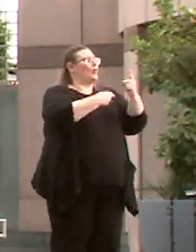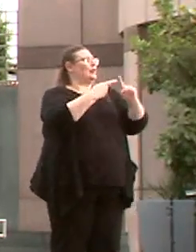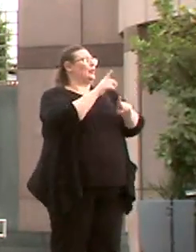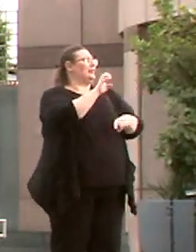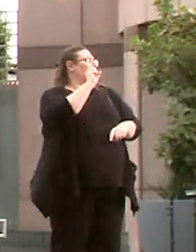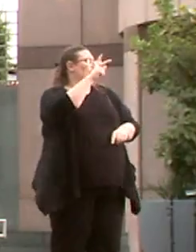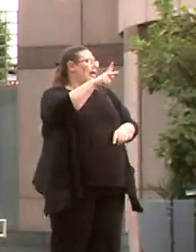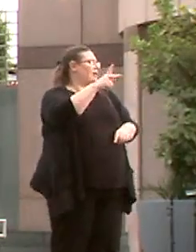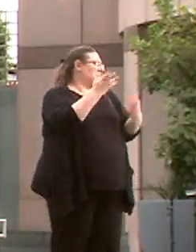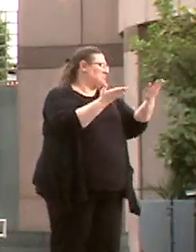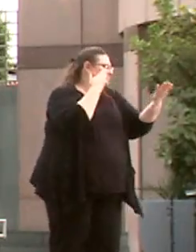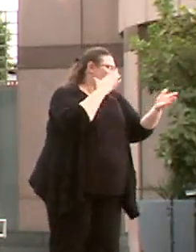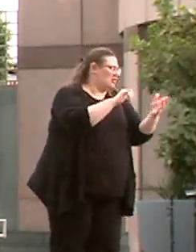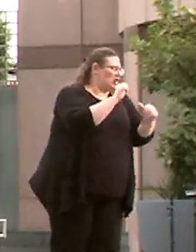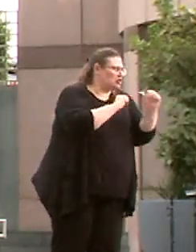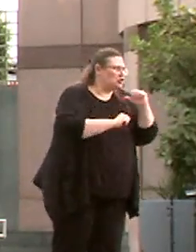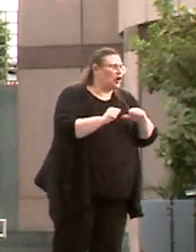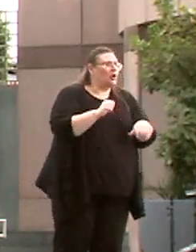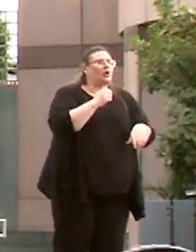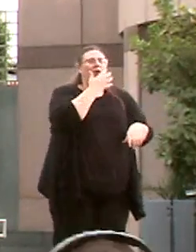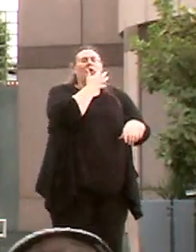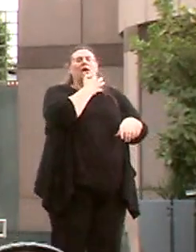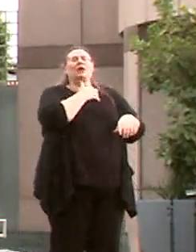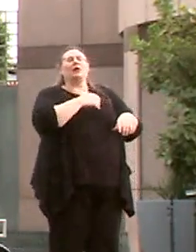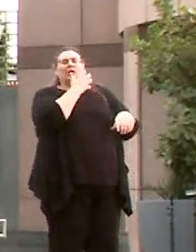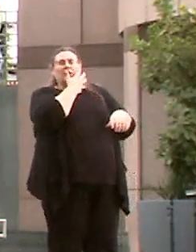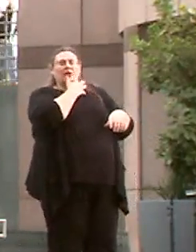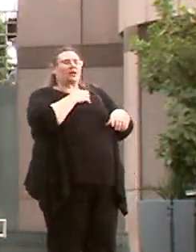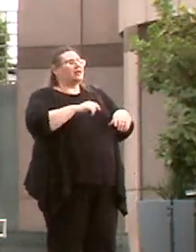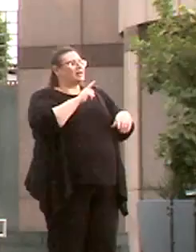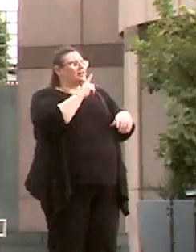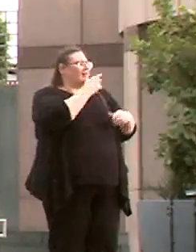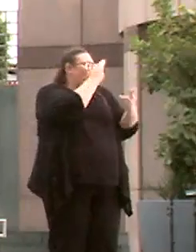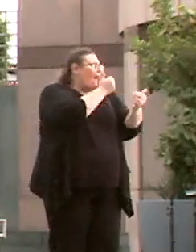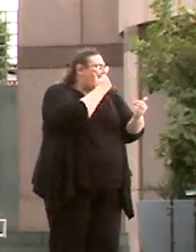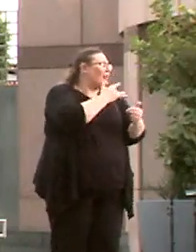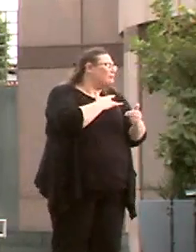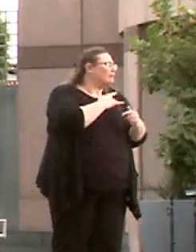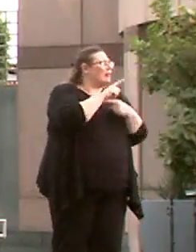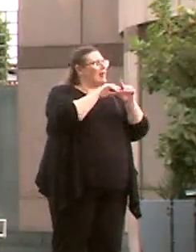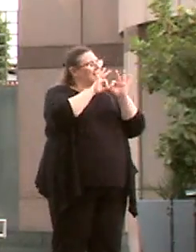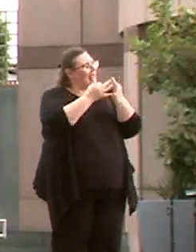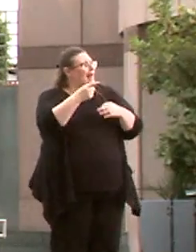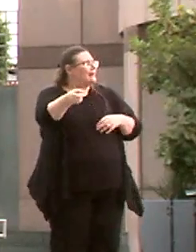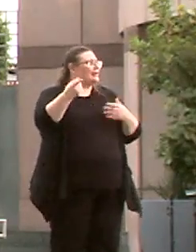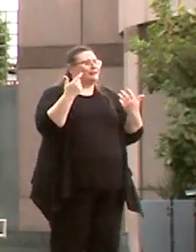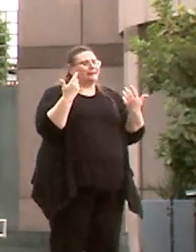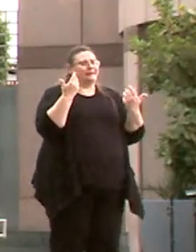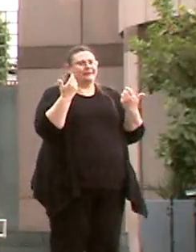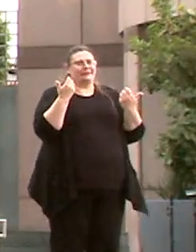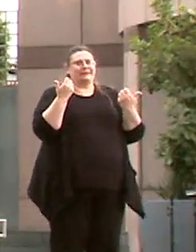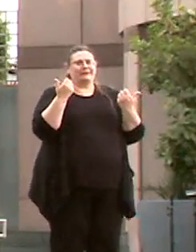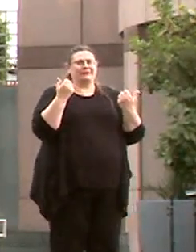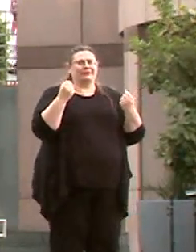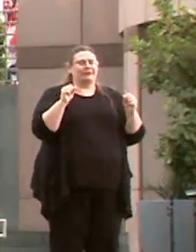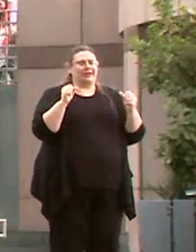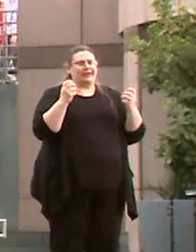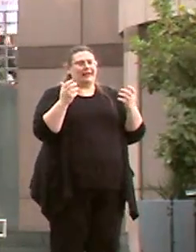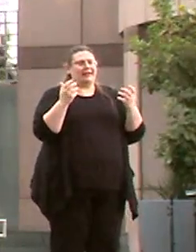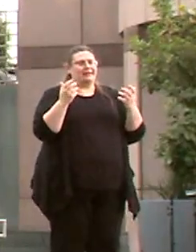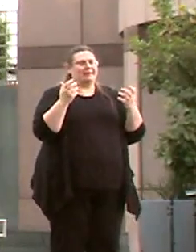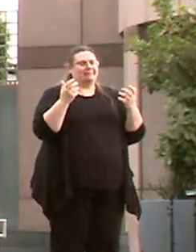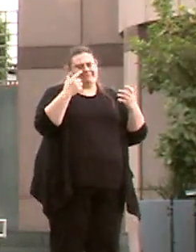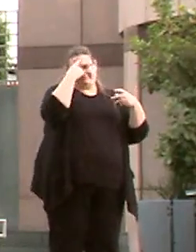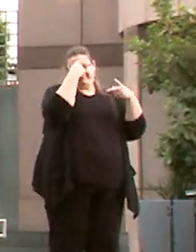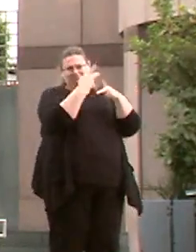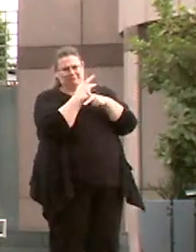are unfamiliar, it essentially, at its core, was a very heartfelt comedy about a family just trying to figure